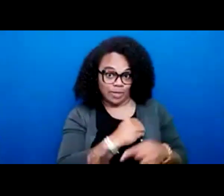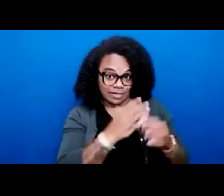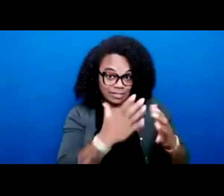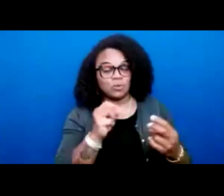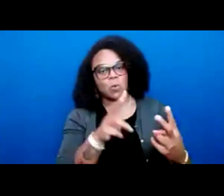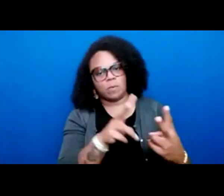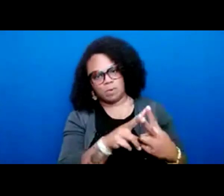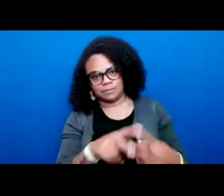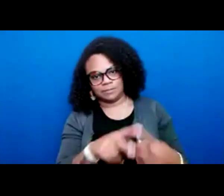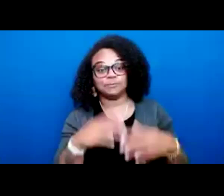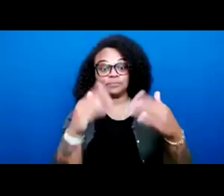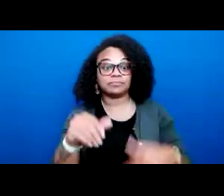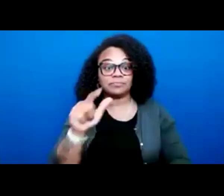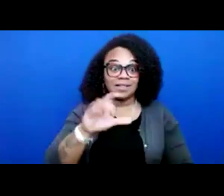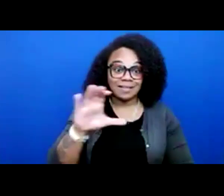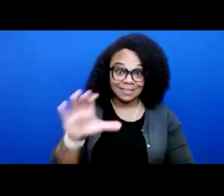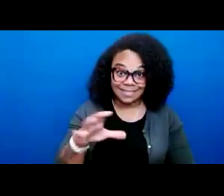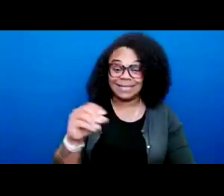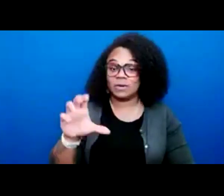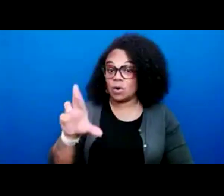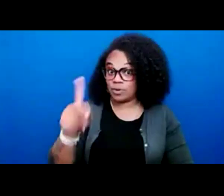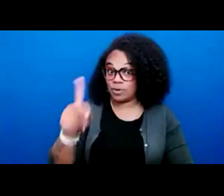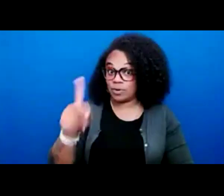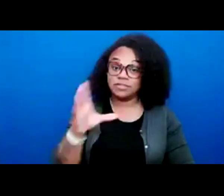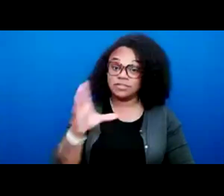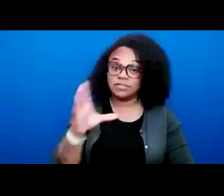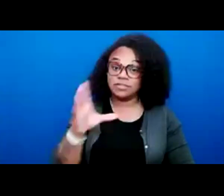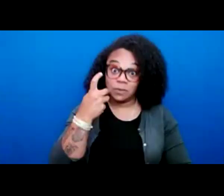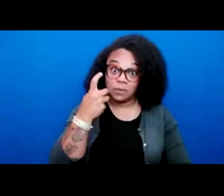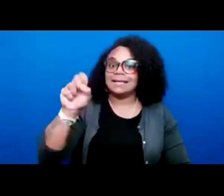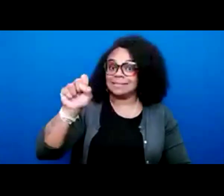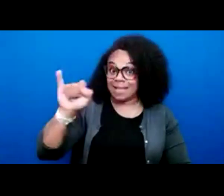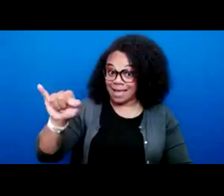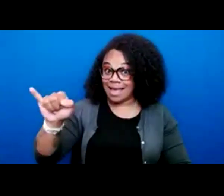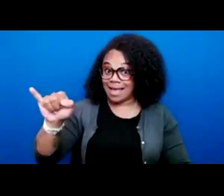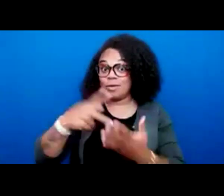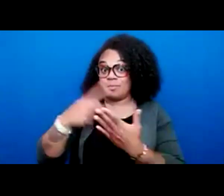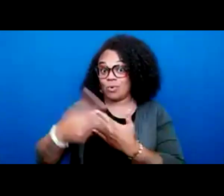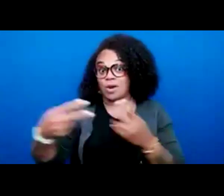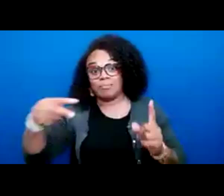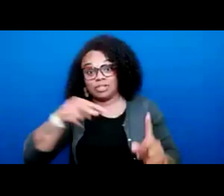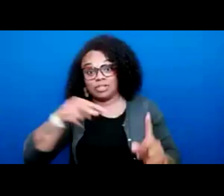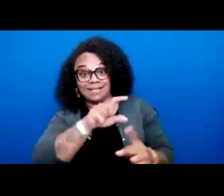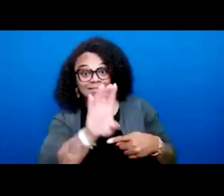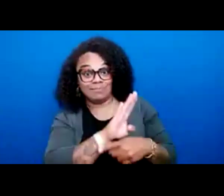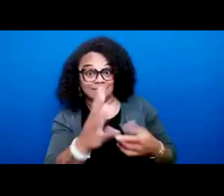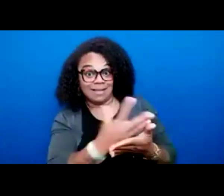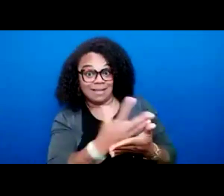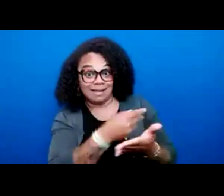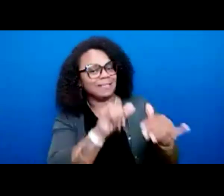and corporations, you'll actually see the SSI program treats business income the same as the SSDI program